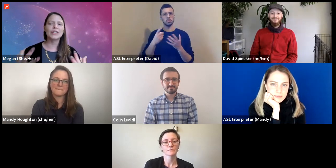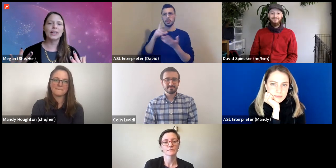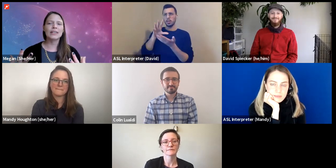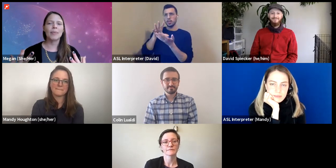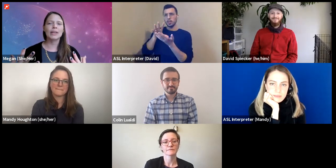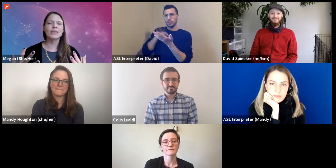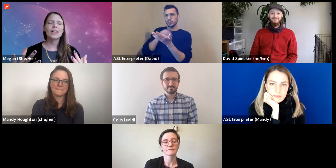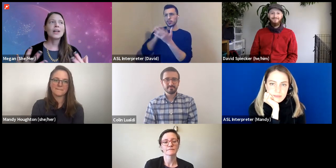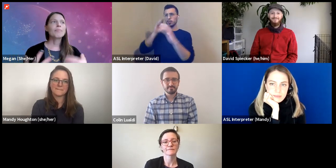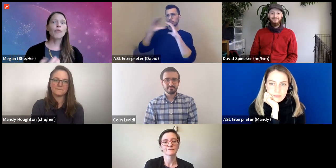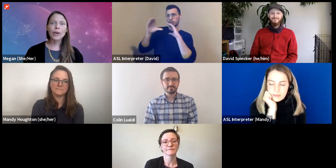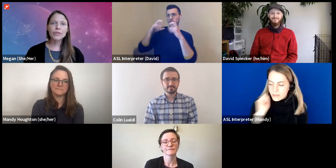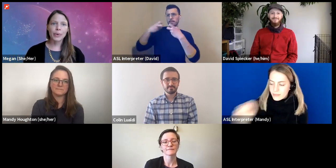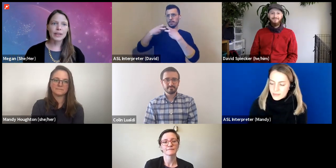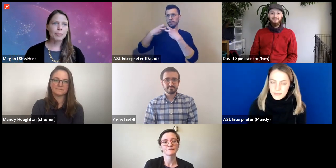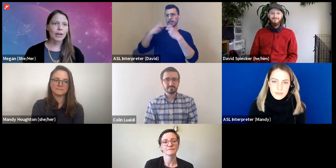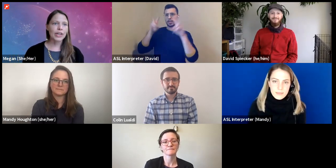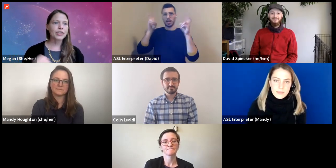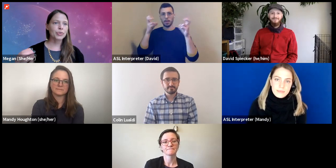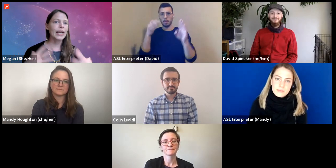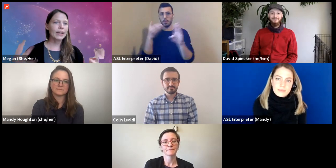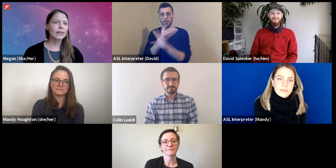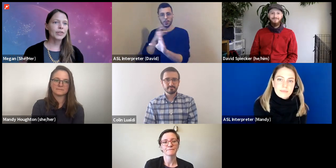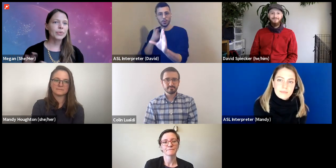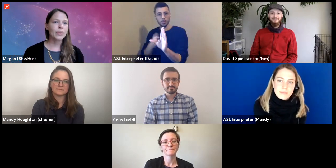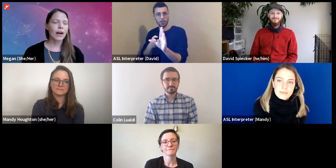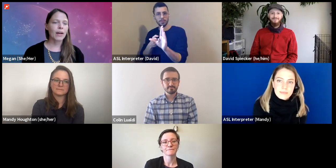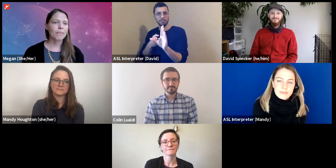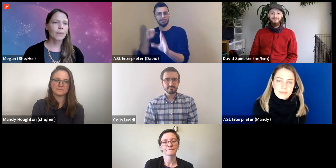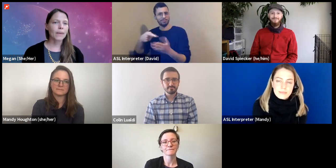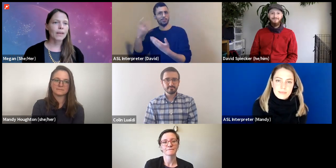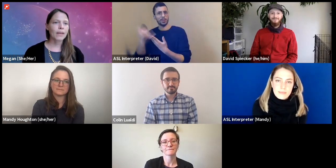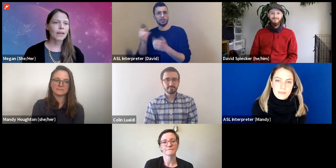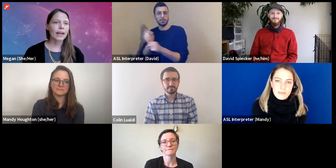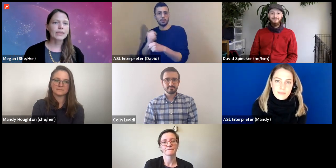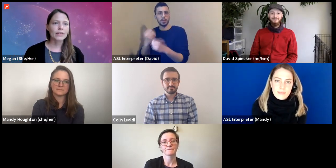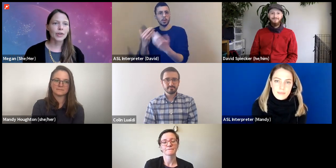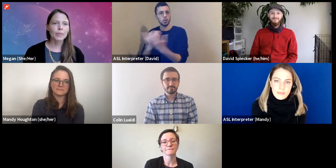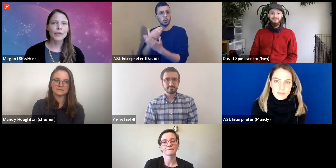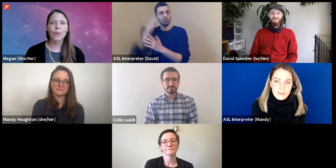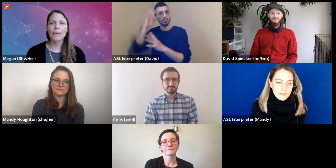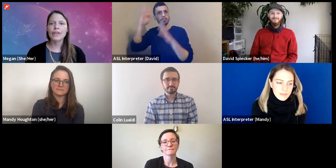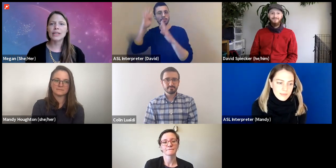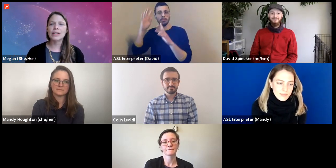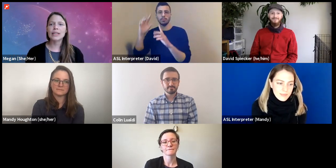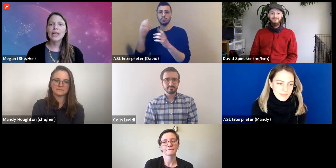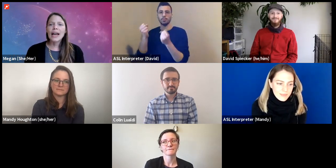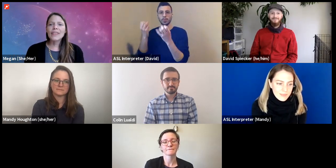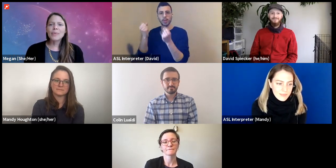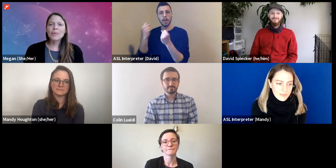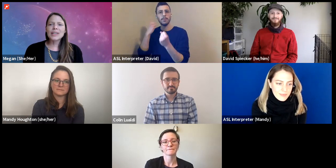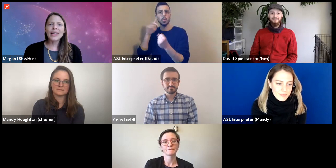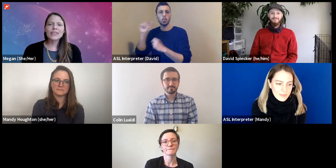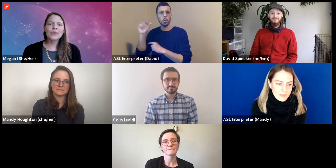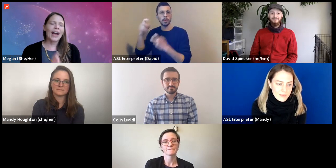communicate physics related topics before you joined this project, creating new ASL terms for quantum physics?